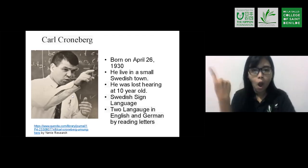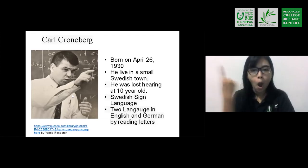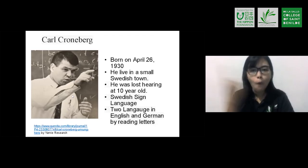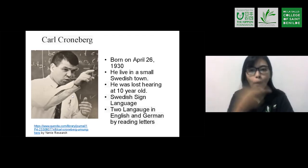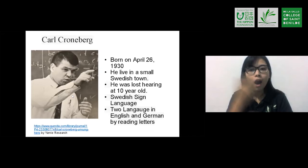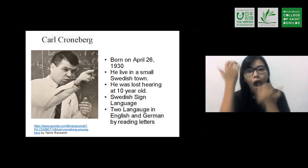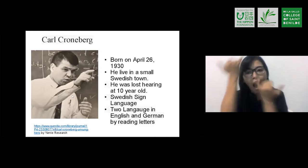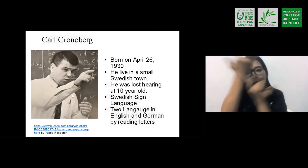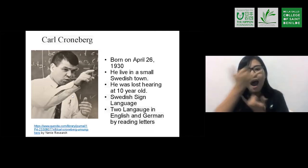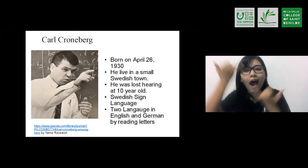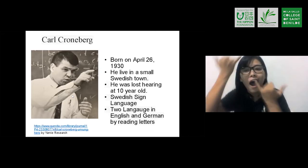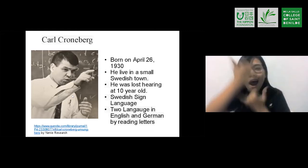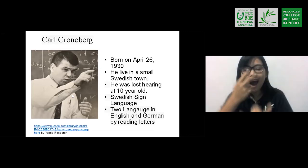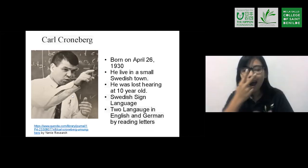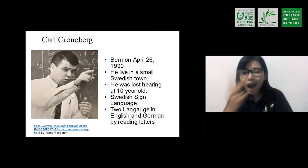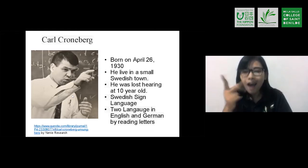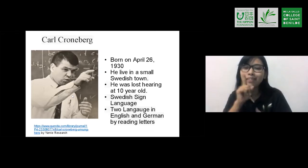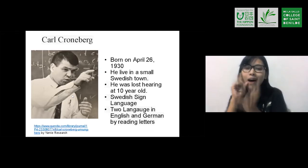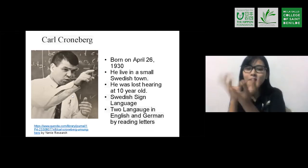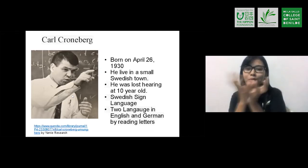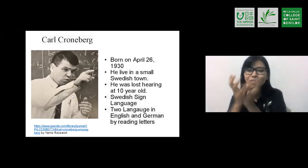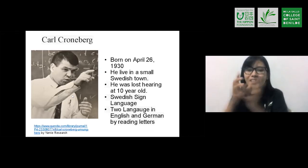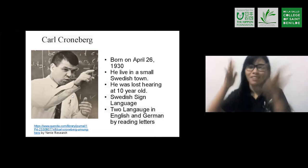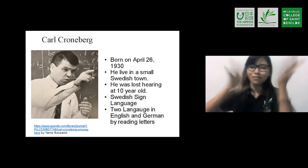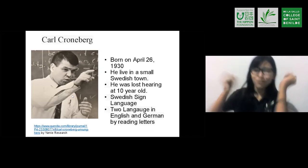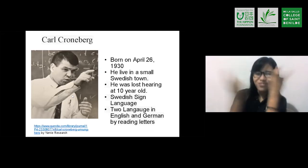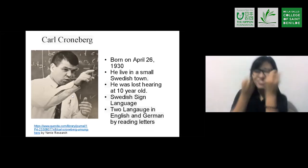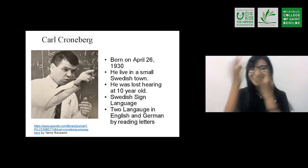and he didn't know sign language at the time.